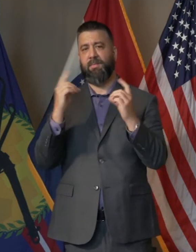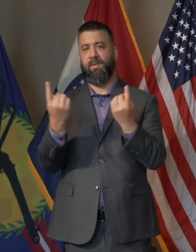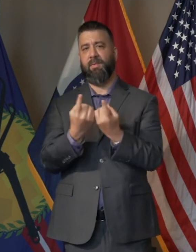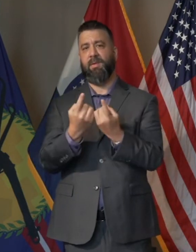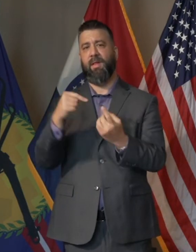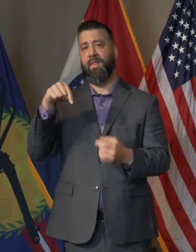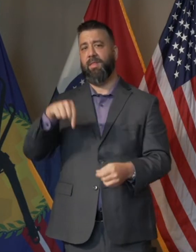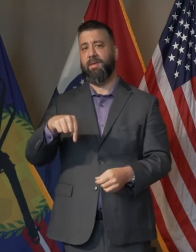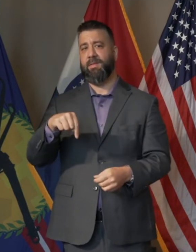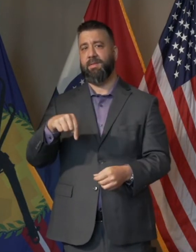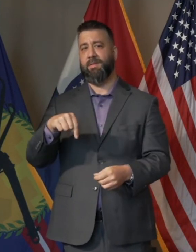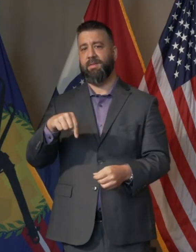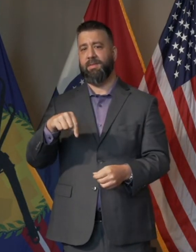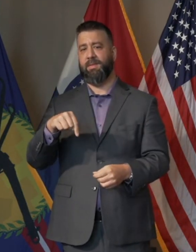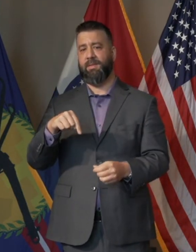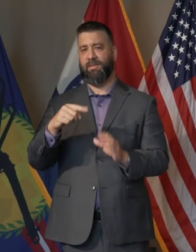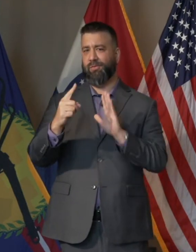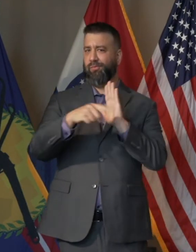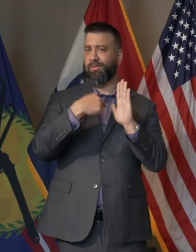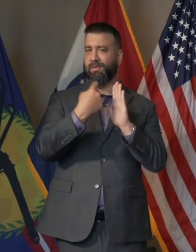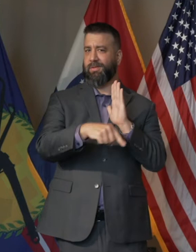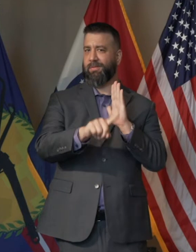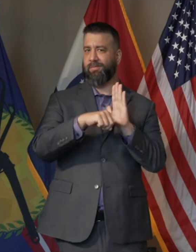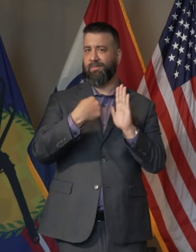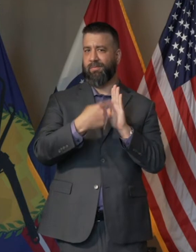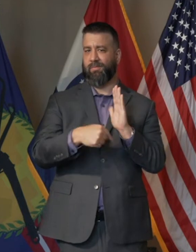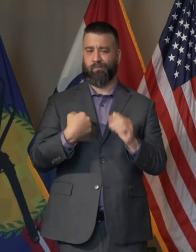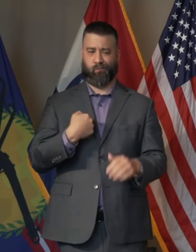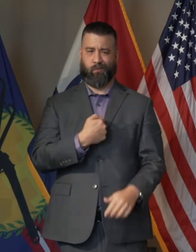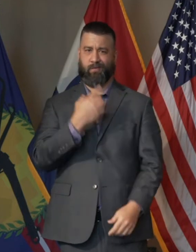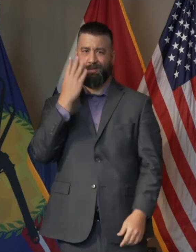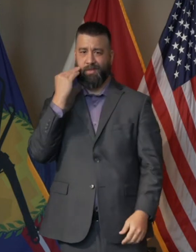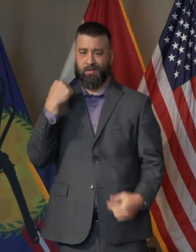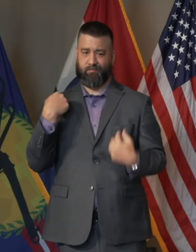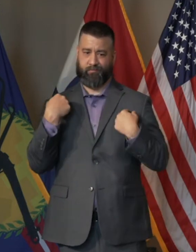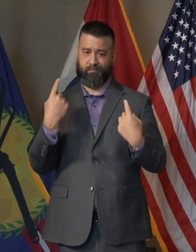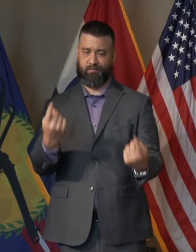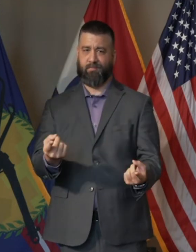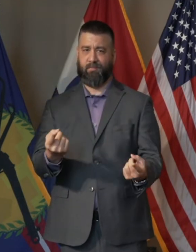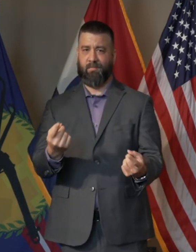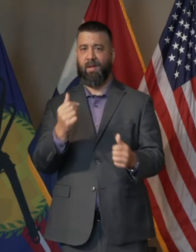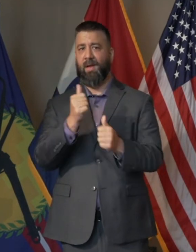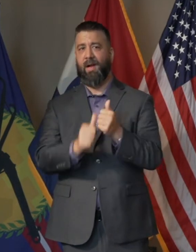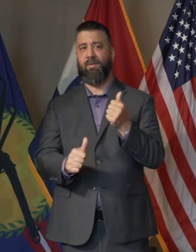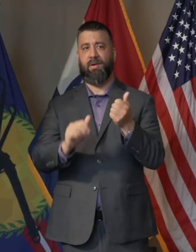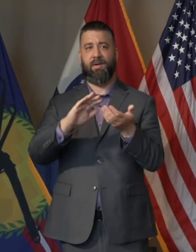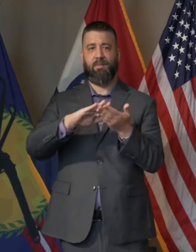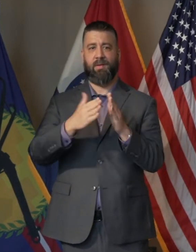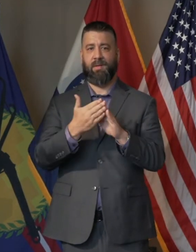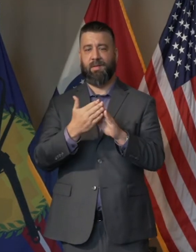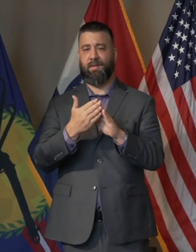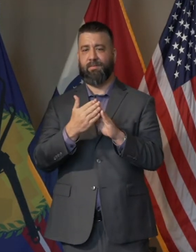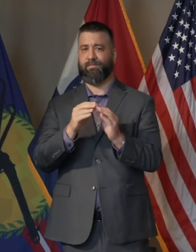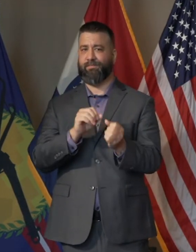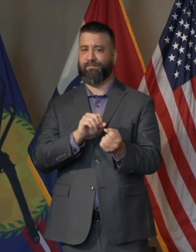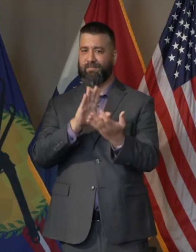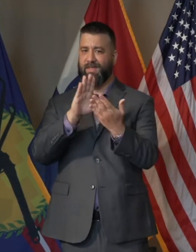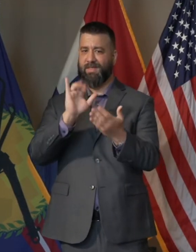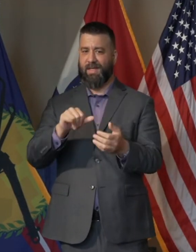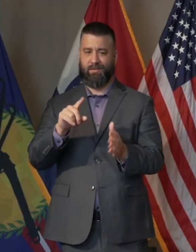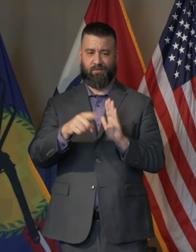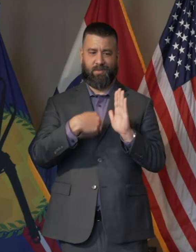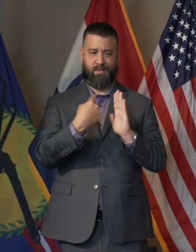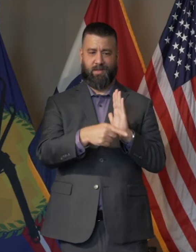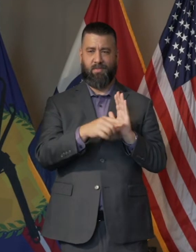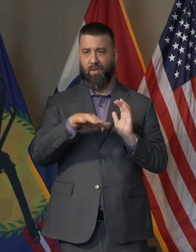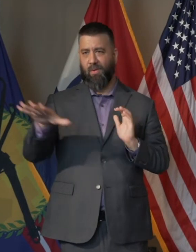a criticism that we faced since the beginning, that every community, every public health community faces across